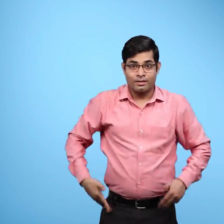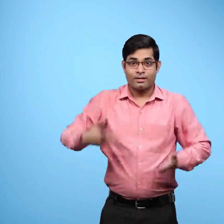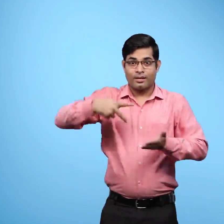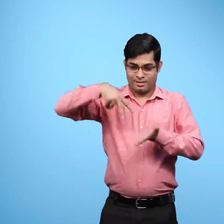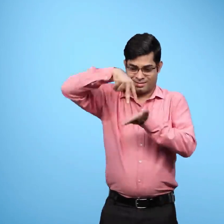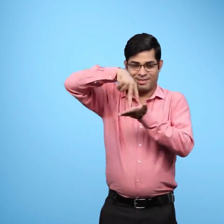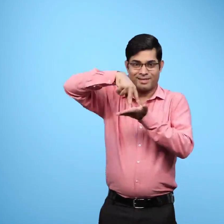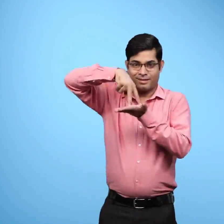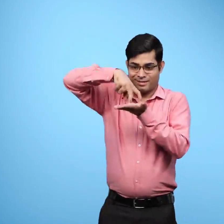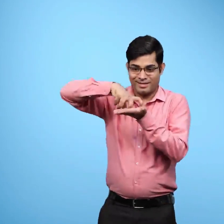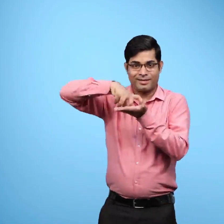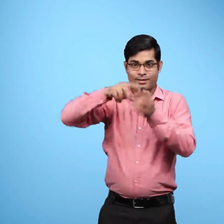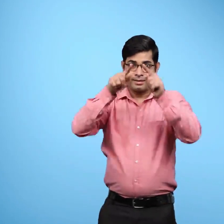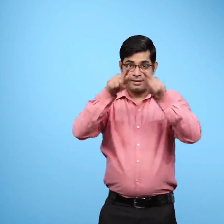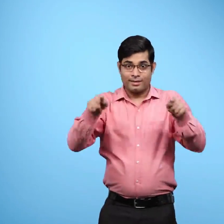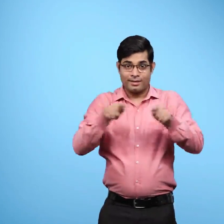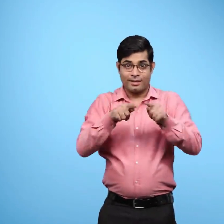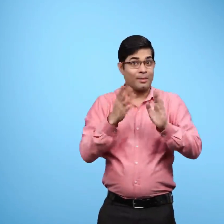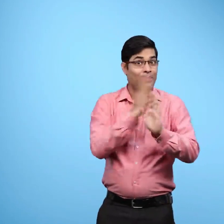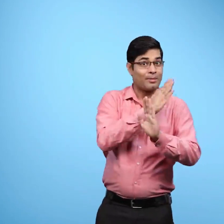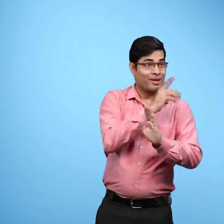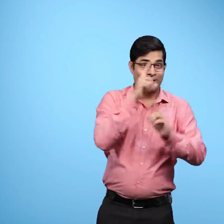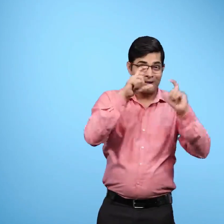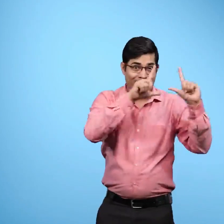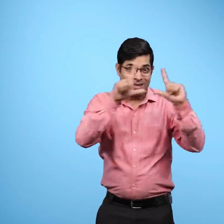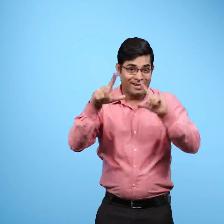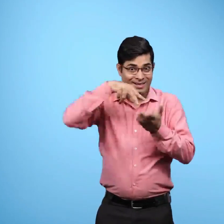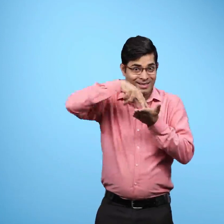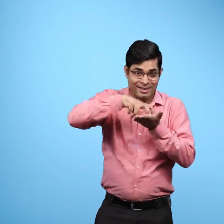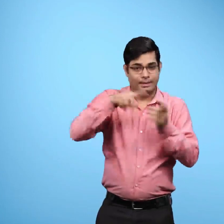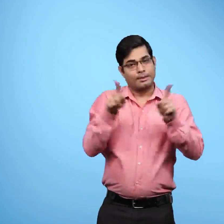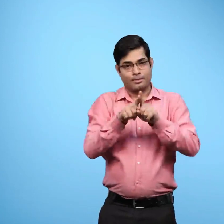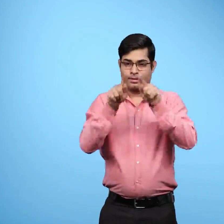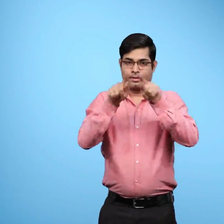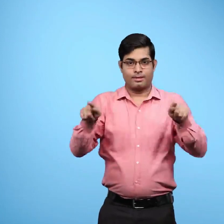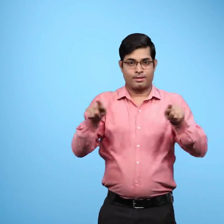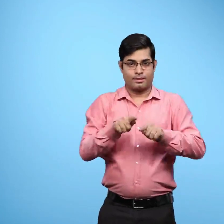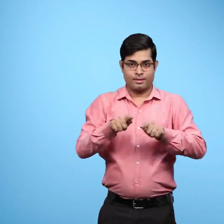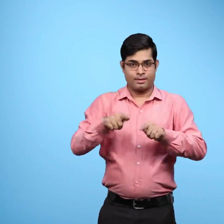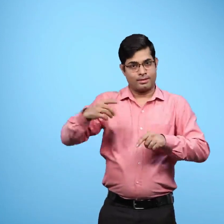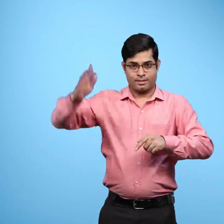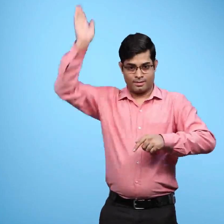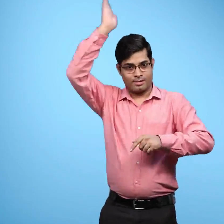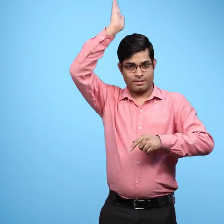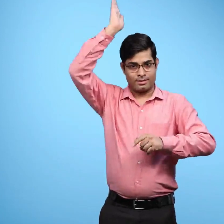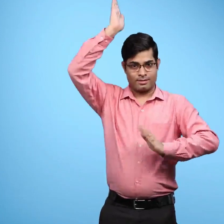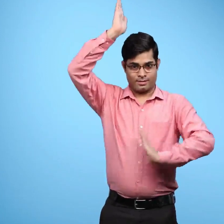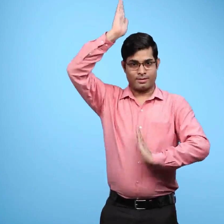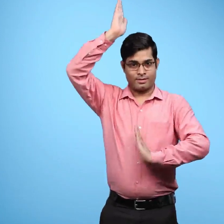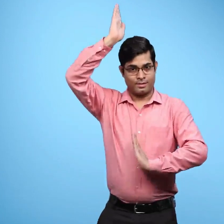The heels of both the feet are joined together. Dancer standing on toes and legs are